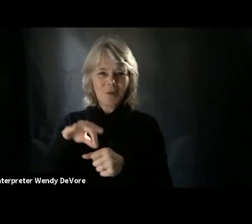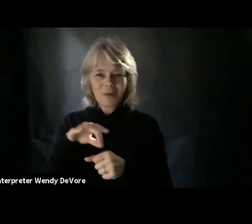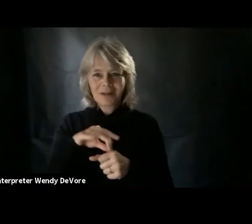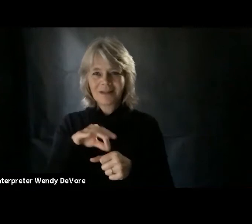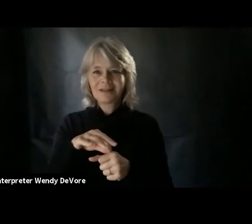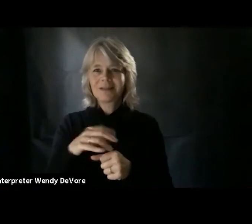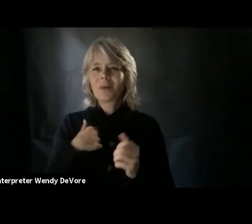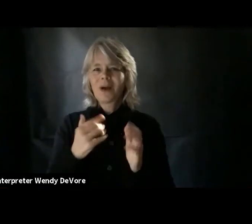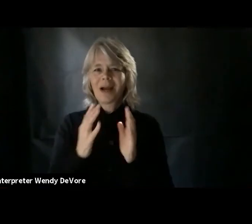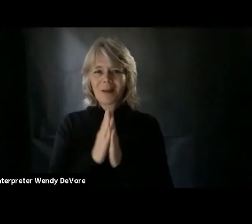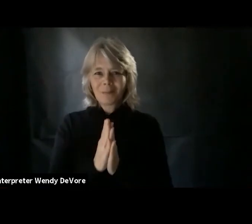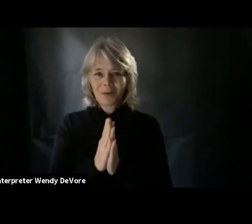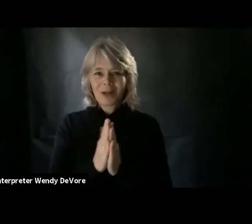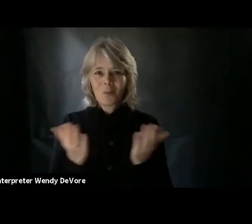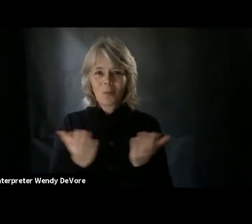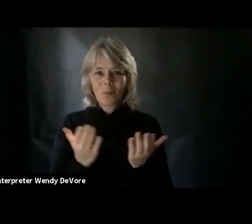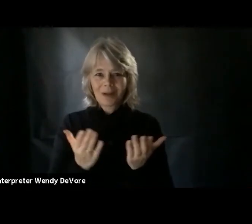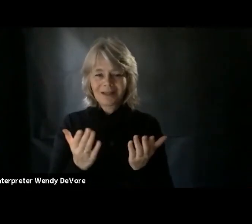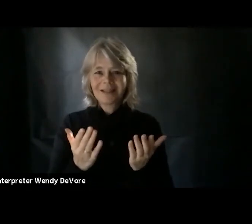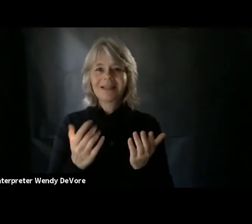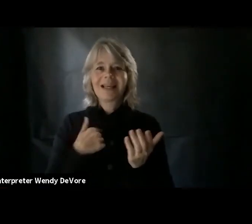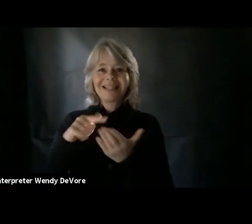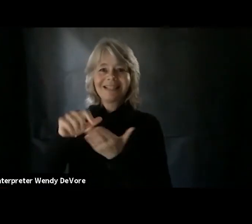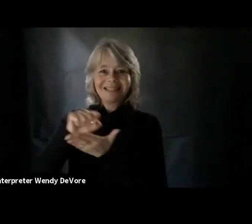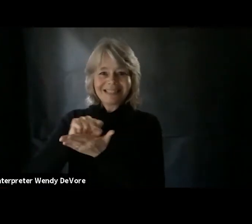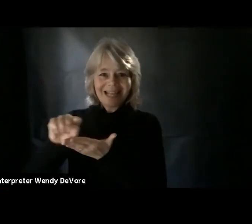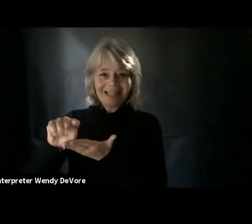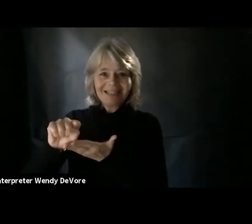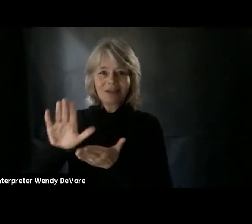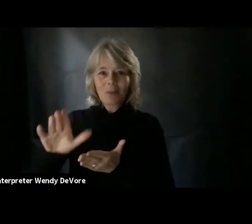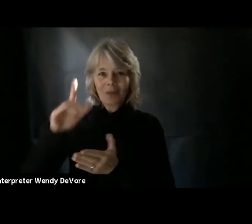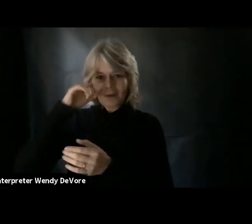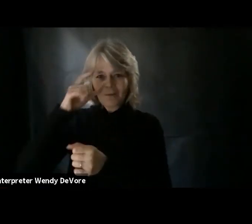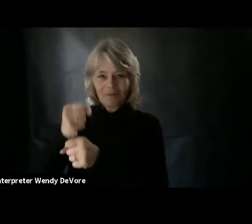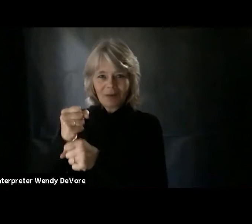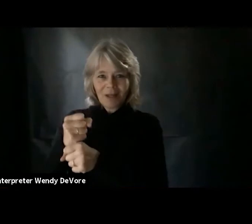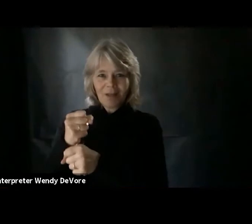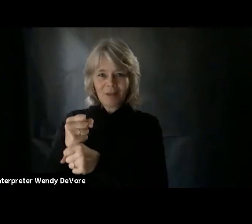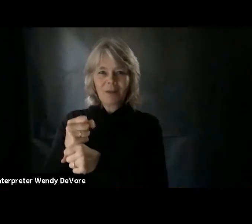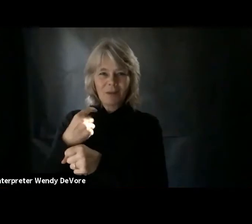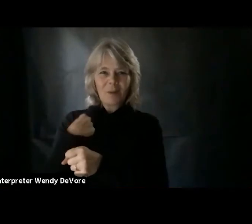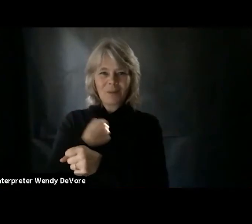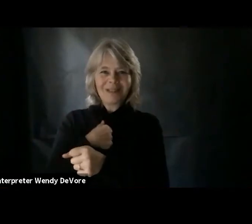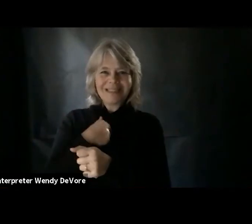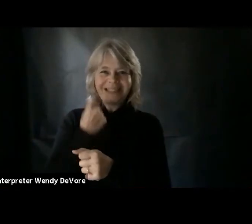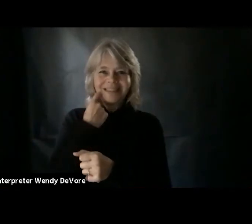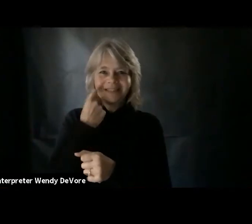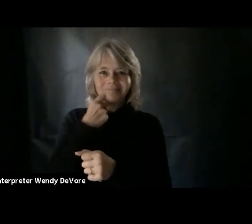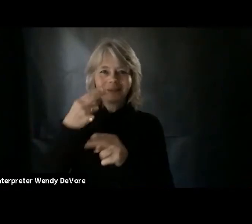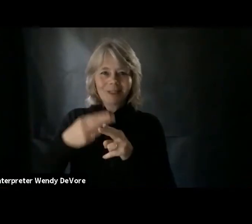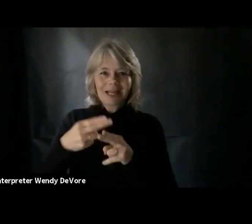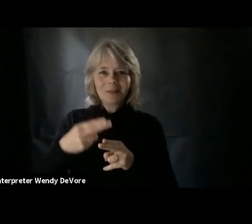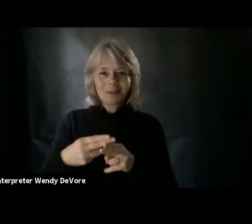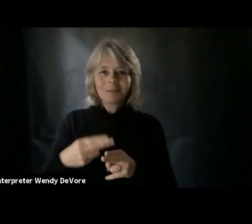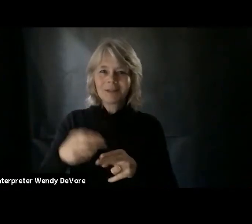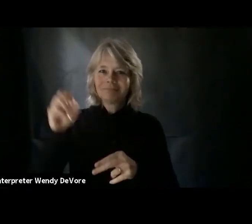include that the faith of the saints who we've just remembered, those who have gone